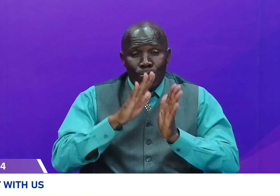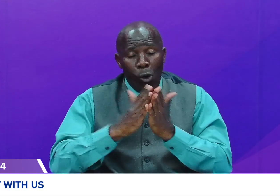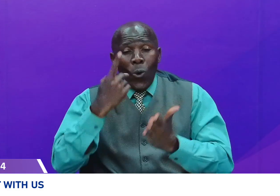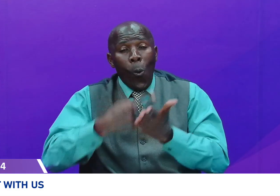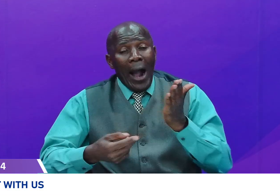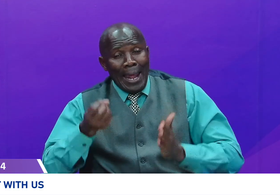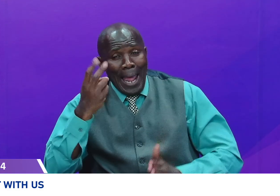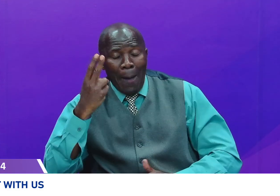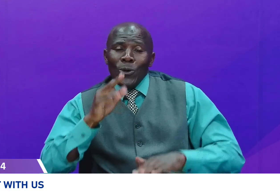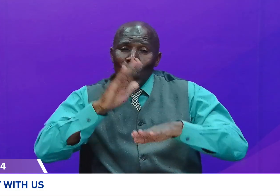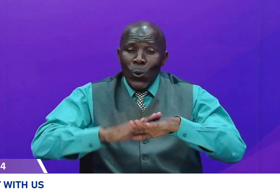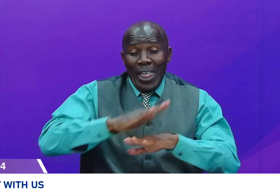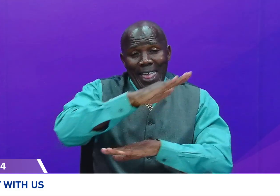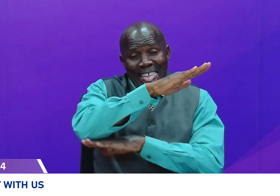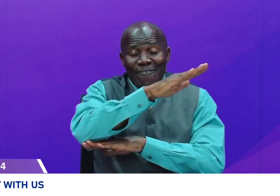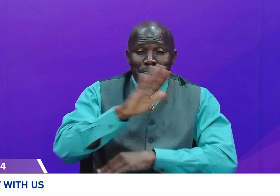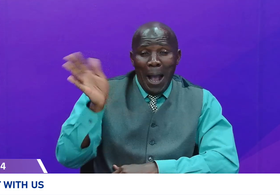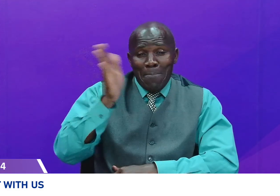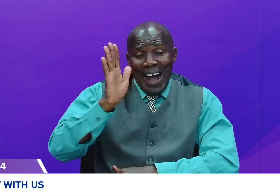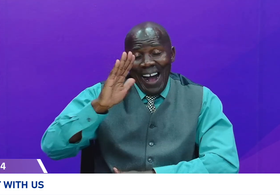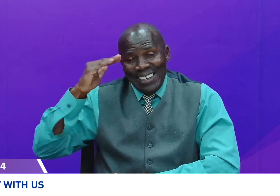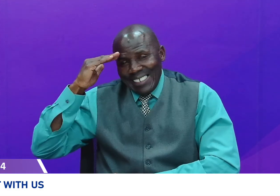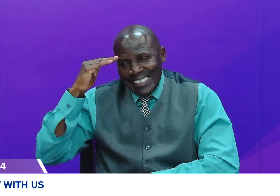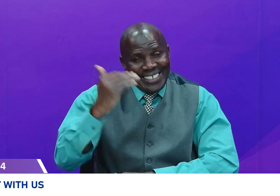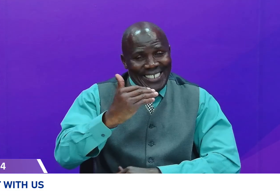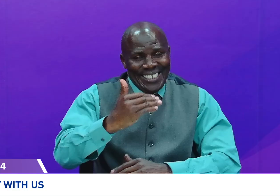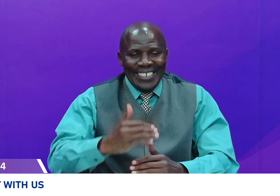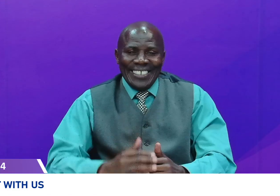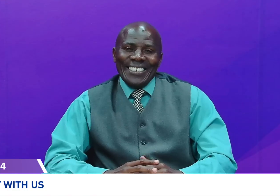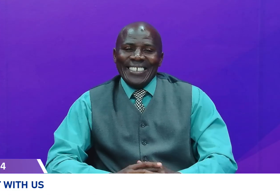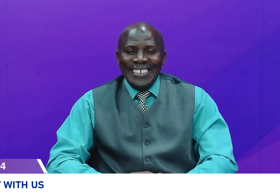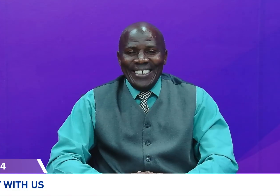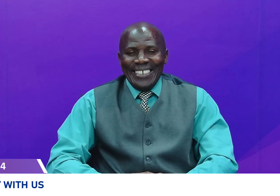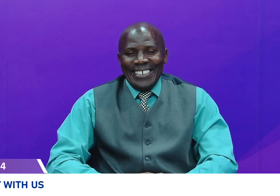opinions on our social media handles. Enjoy the rest of your viewing, and goodbye.